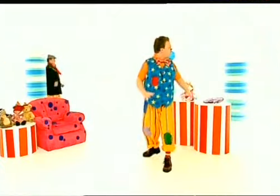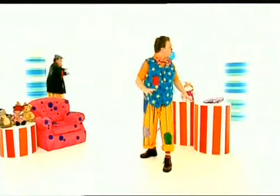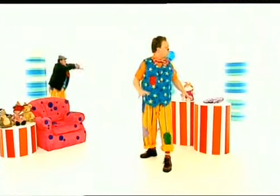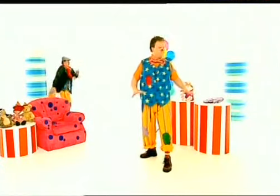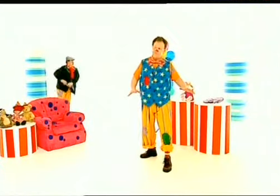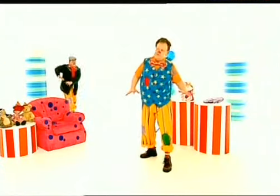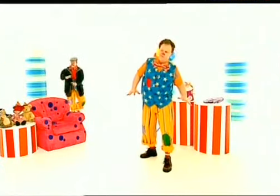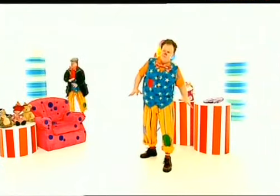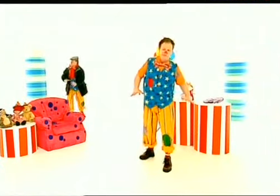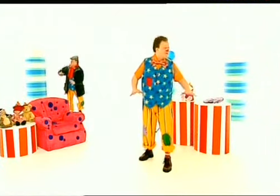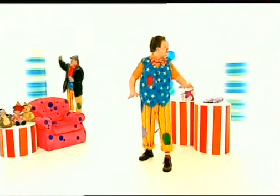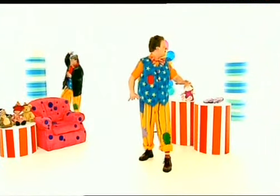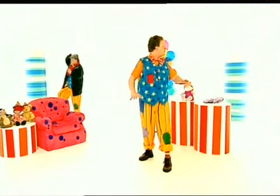Tumble? He's behind you, Mr. Tumble.